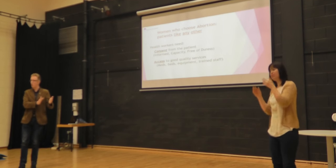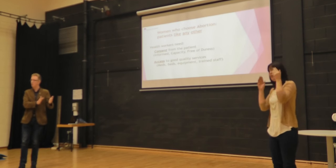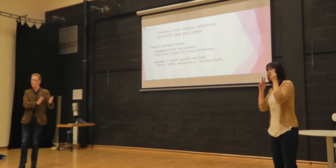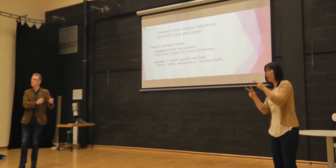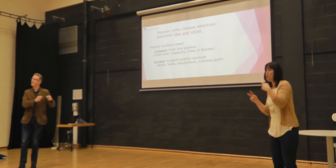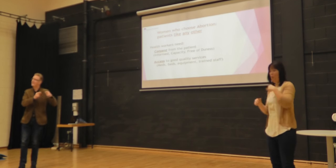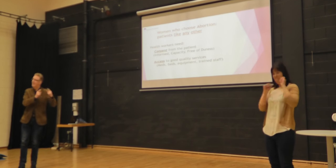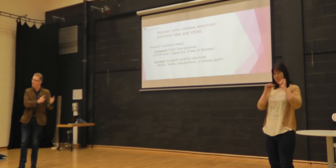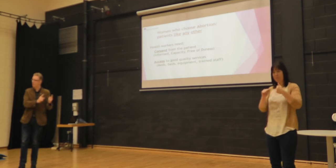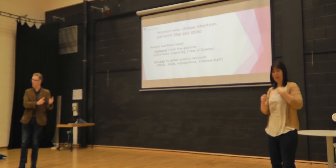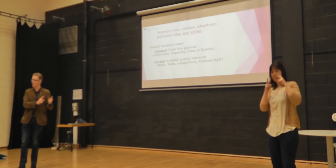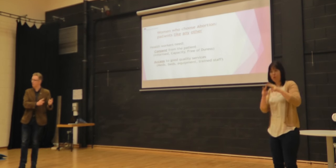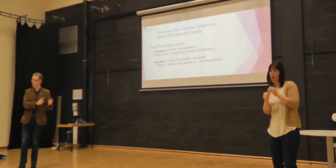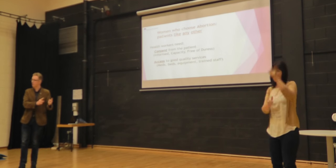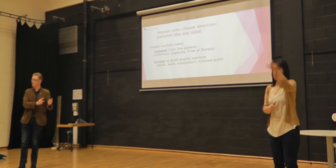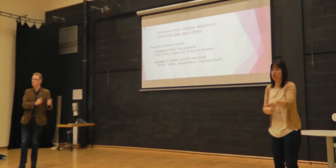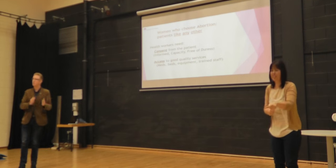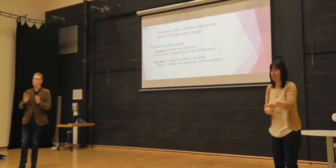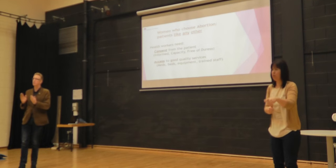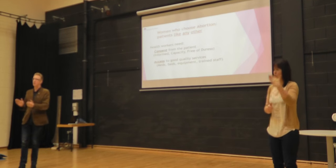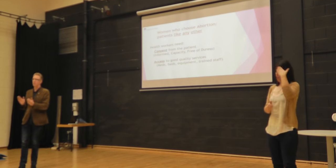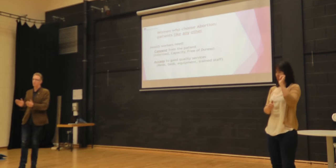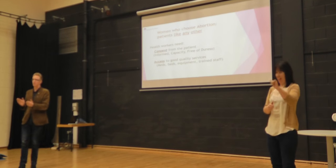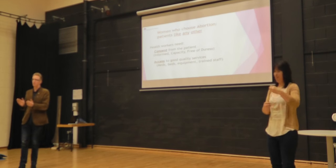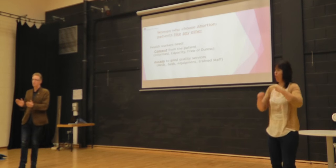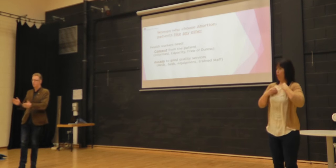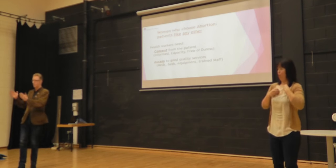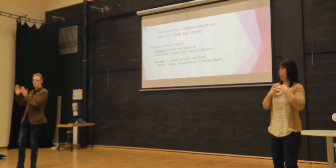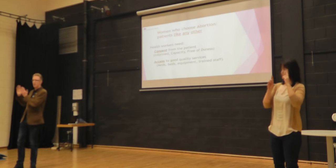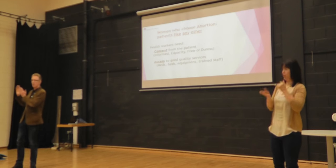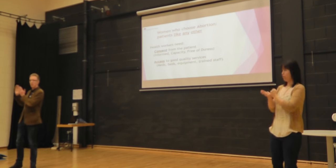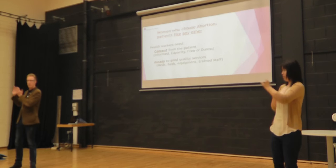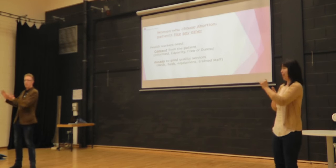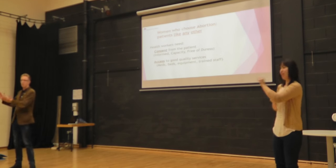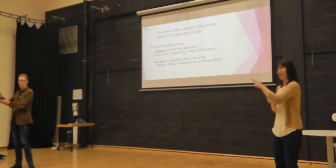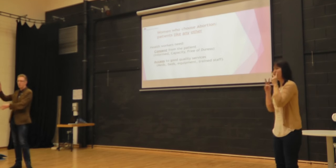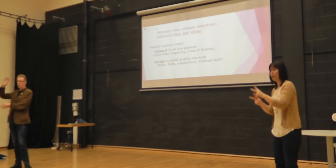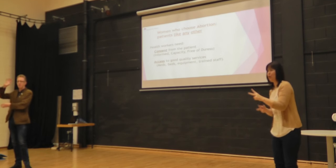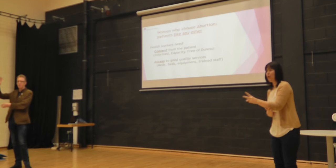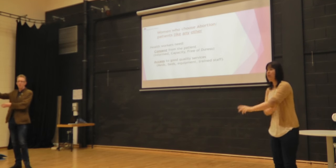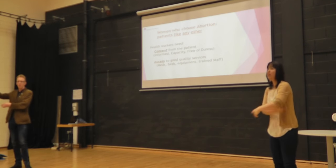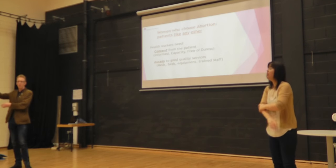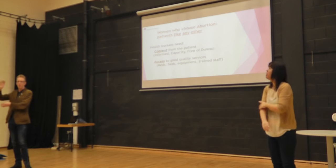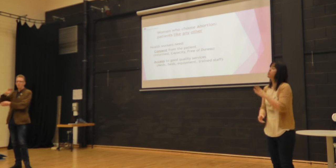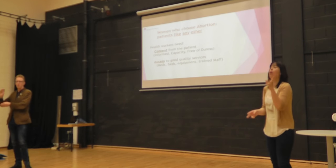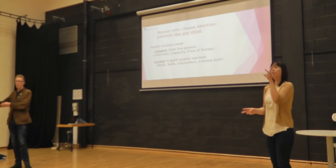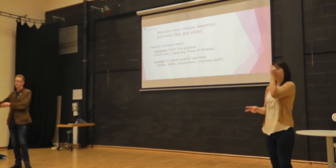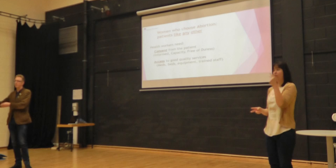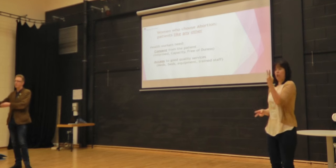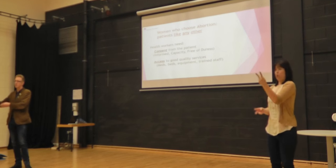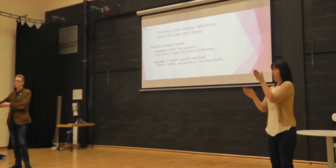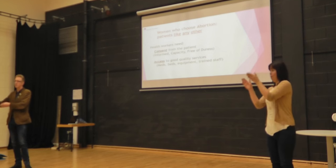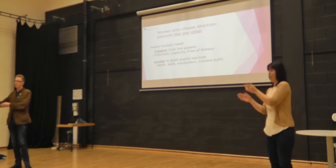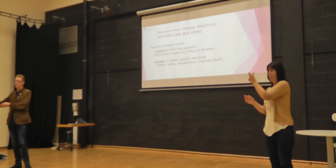you know that they have a valid right to reject that view. So if you want to take, there are two patients, the pregnant woman